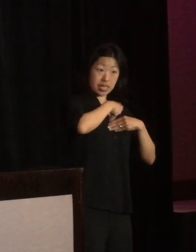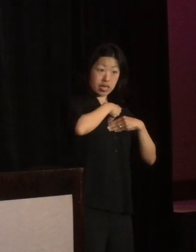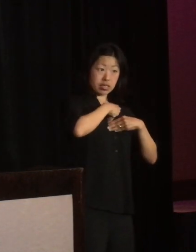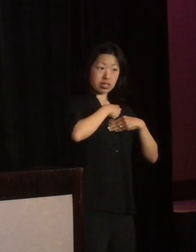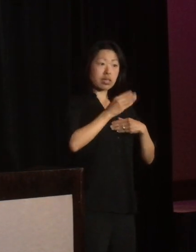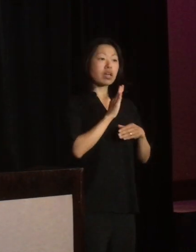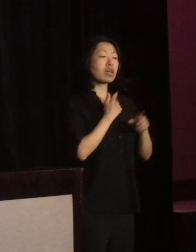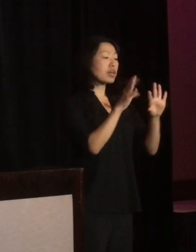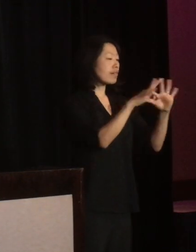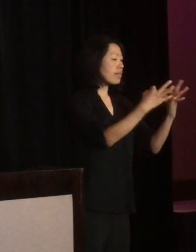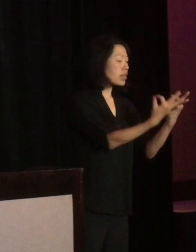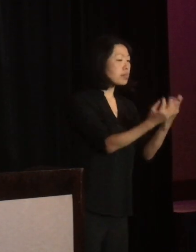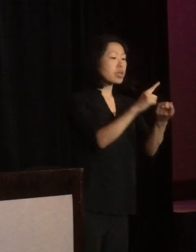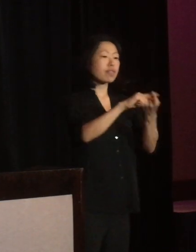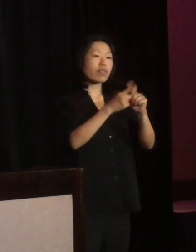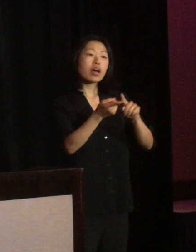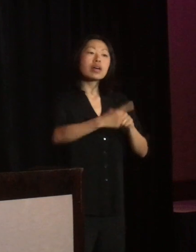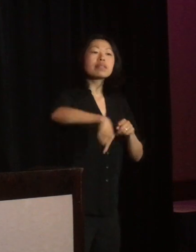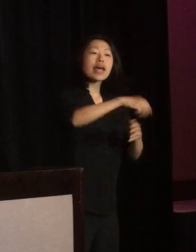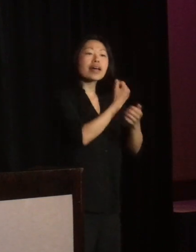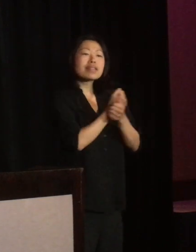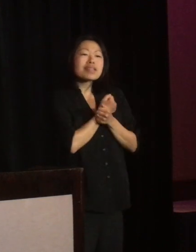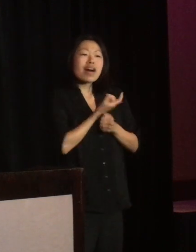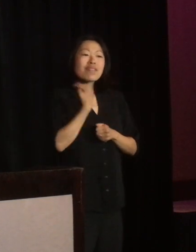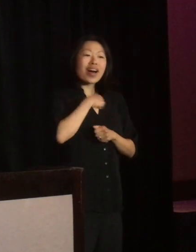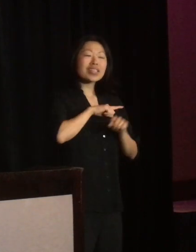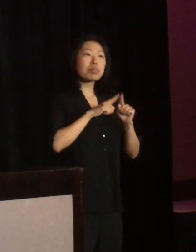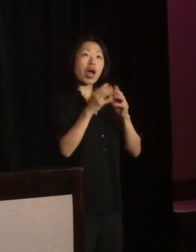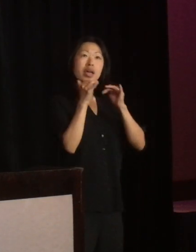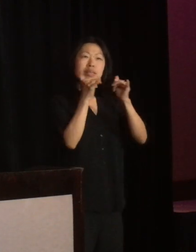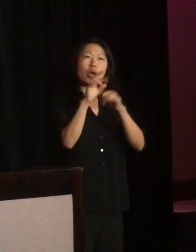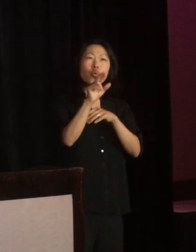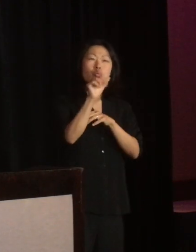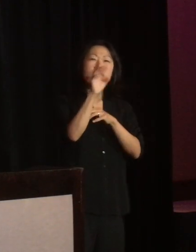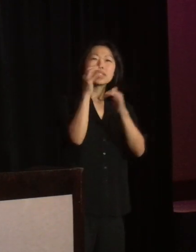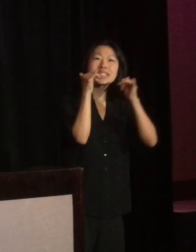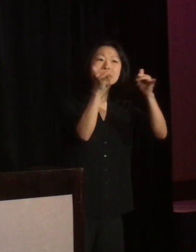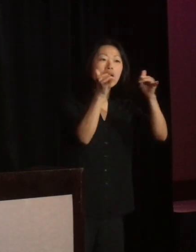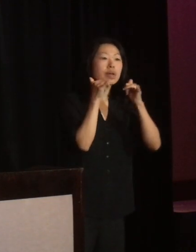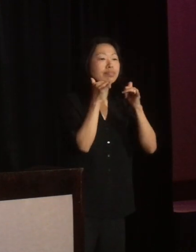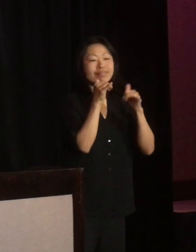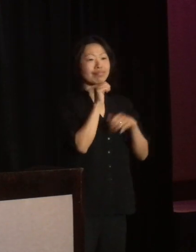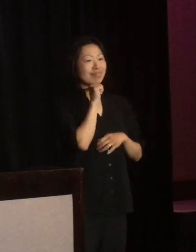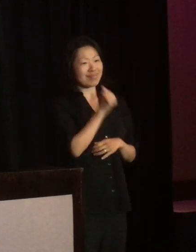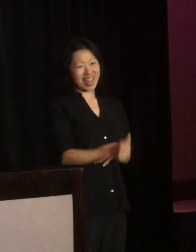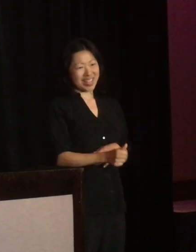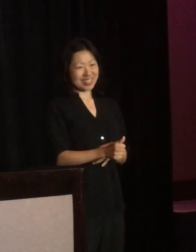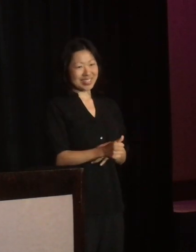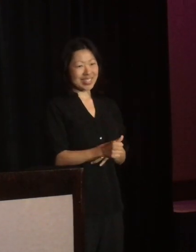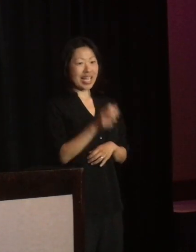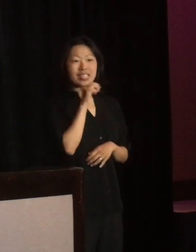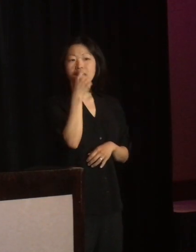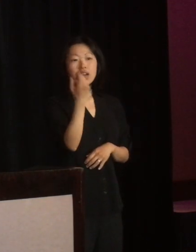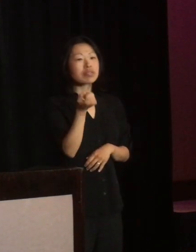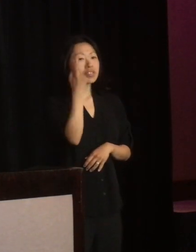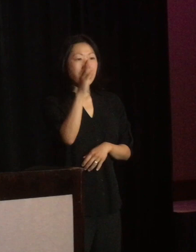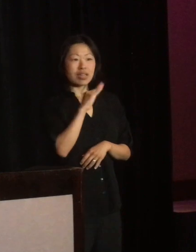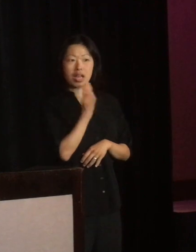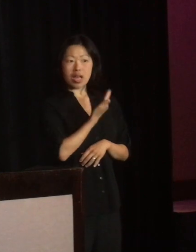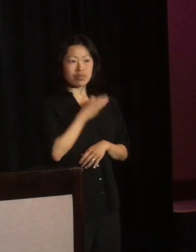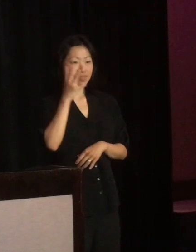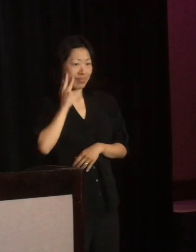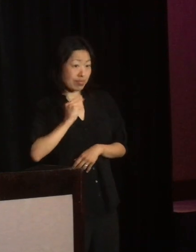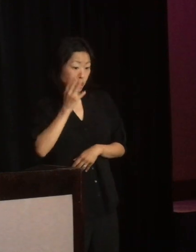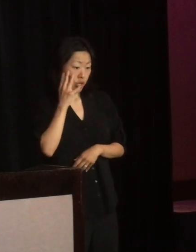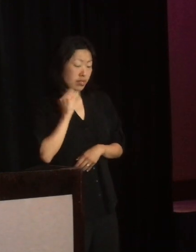us, they're not adopted. A lot of times they're not the same race. They just don't understand. And if you don't have a community,